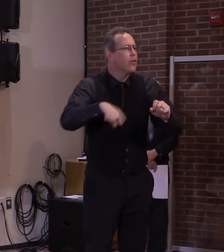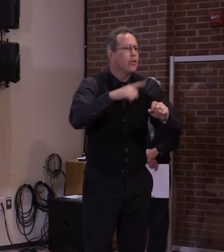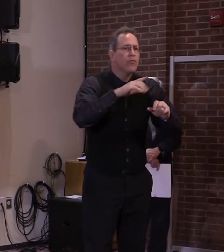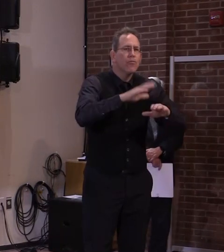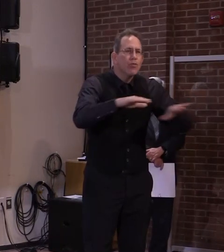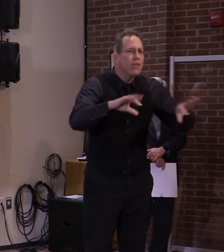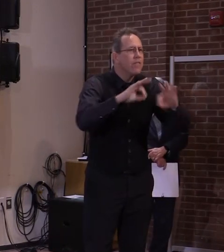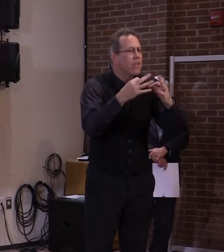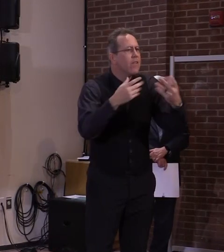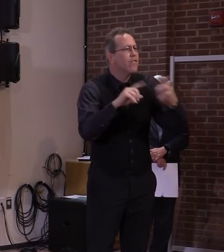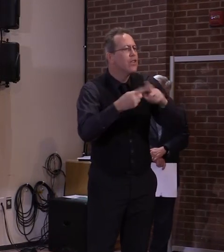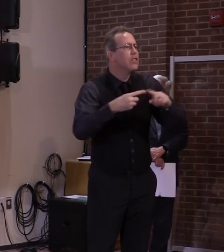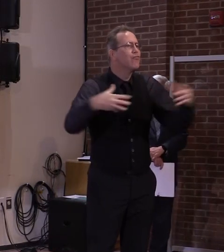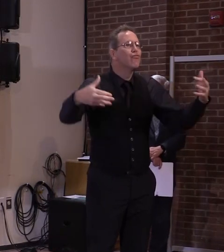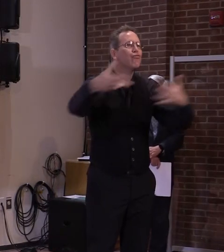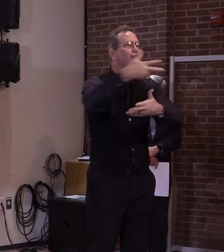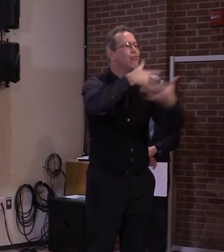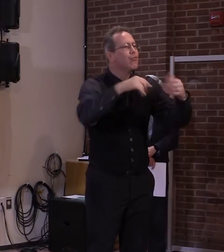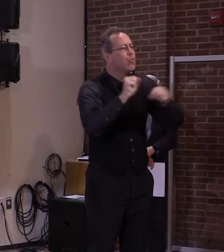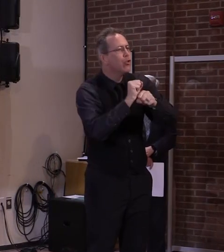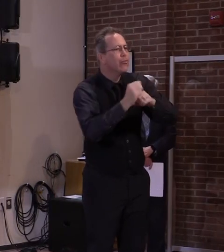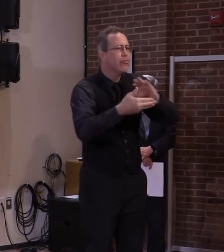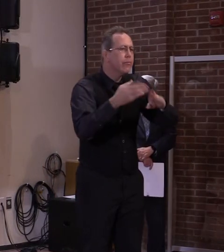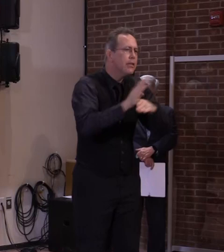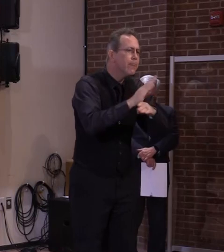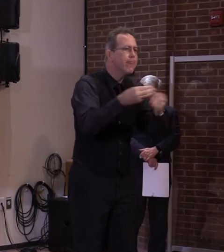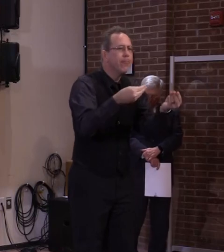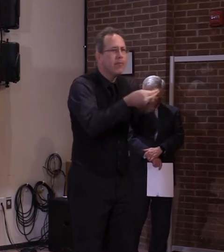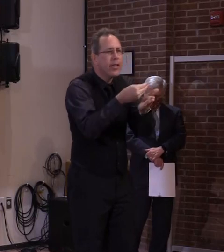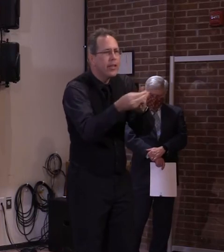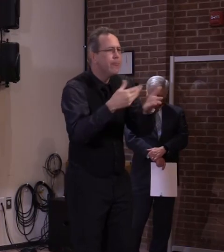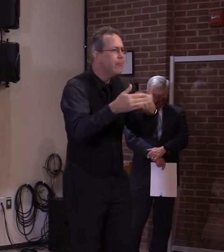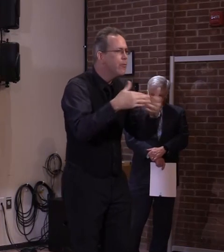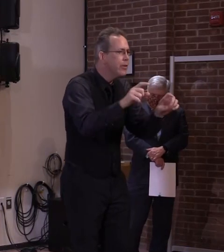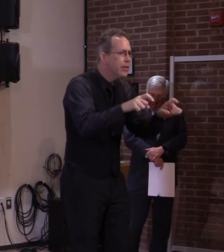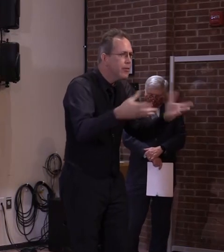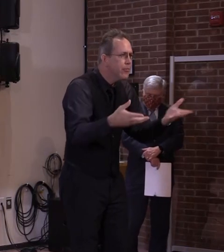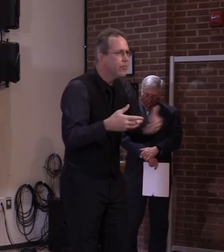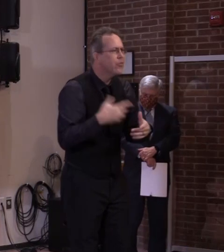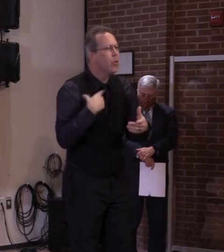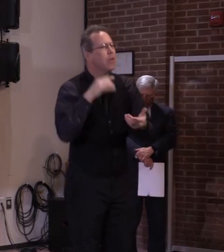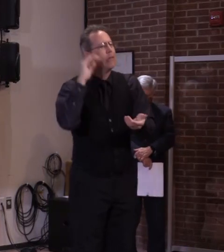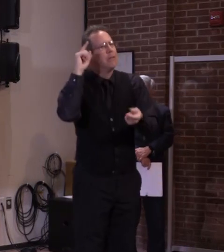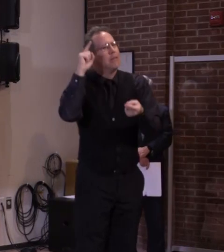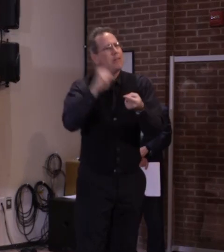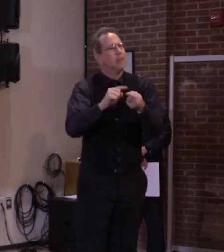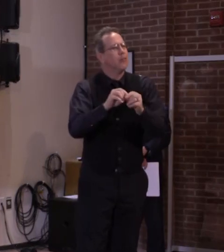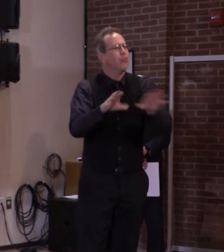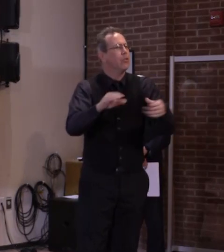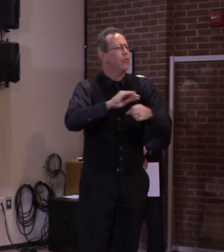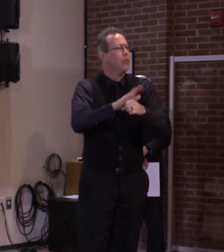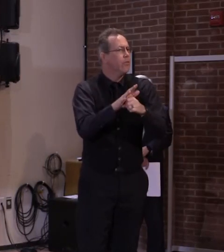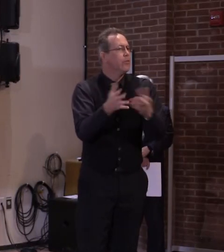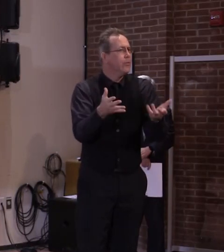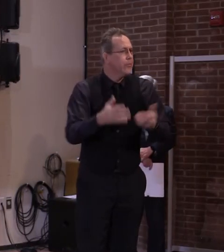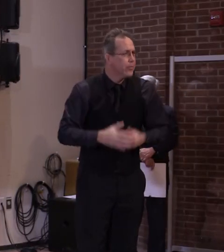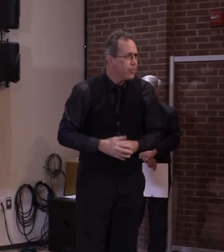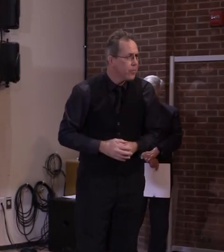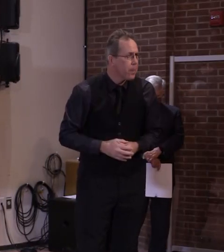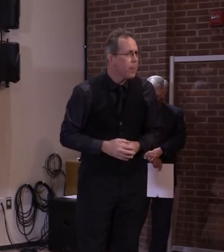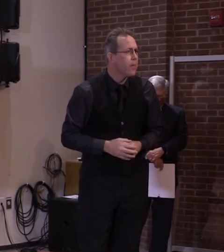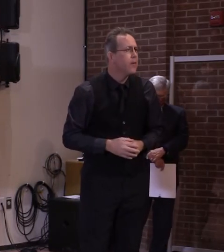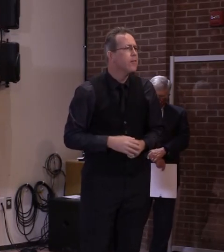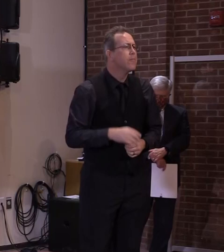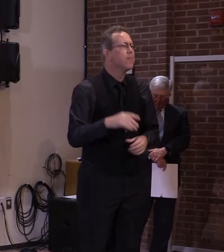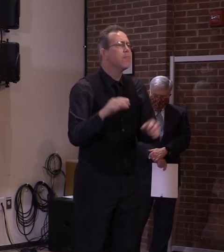of the pandemic and try to minimize the impact of the new variant, we know that keeping the public healthy and our hospitals